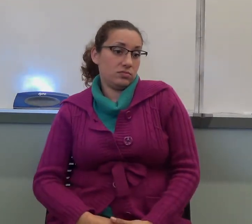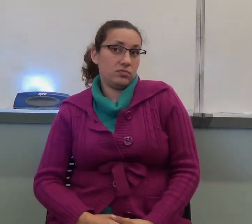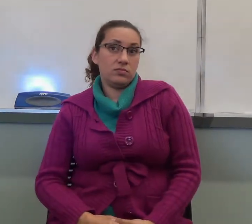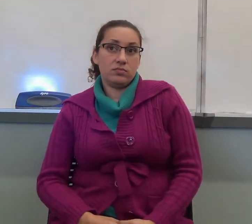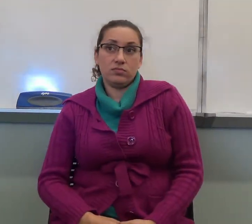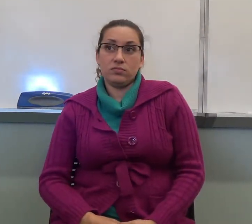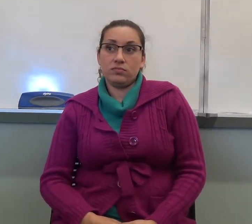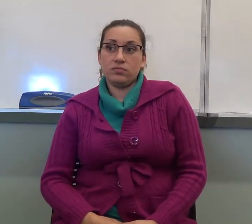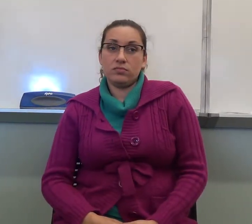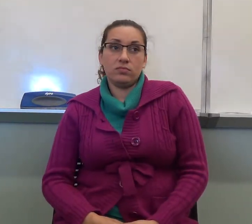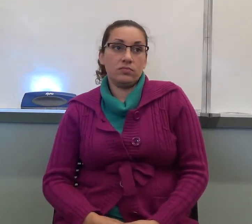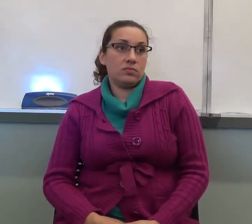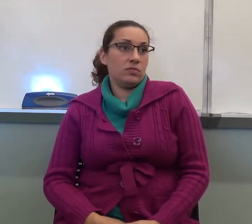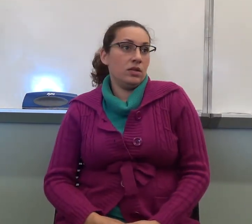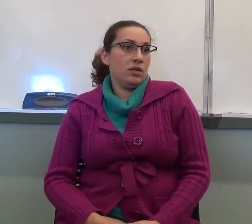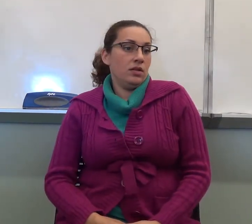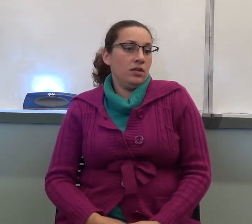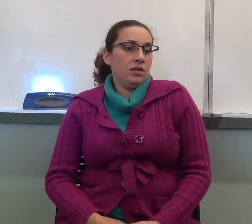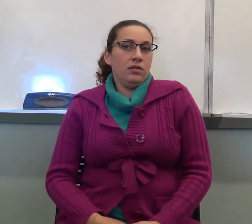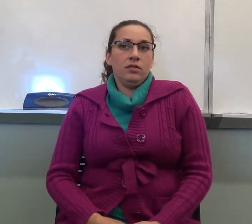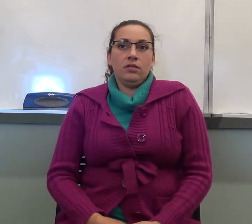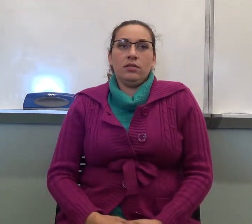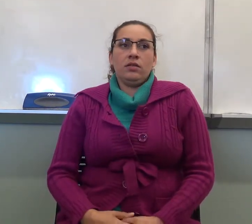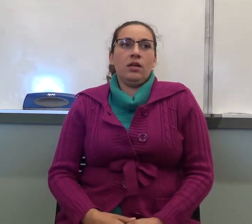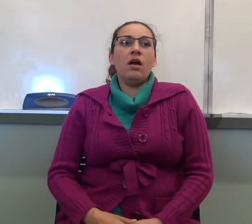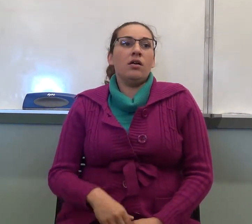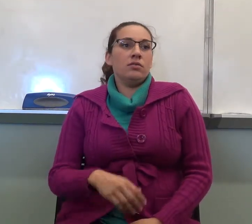I left my book in Castro, so I couldn't do anything.